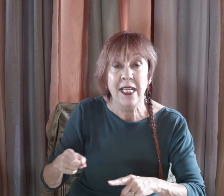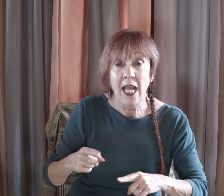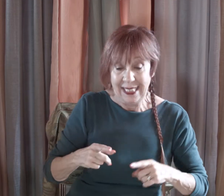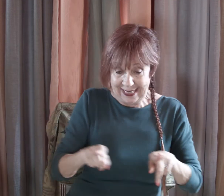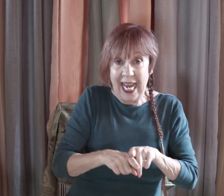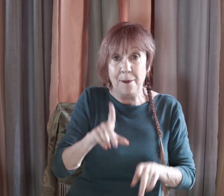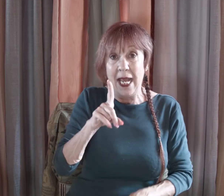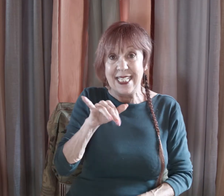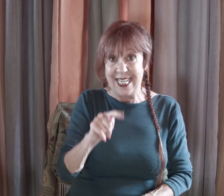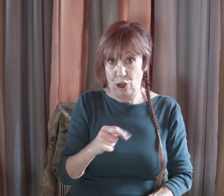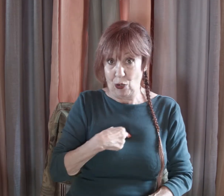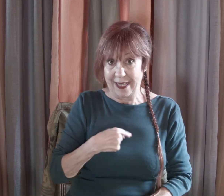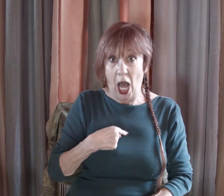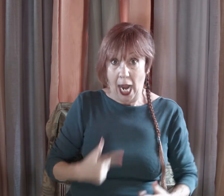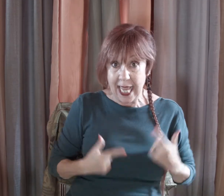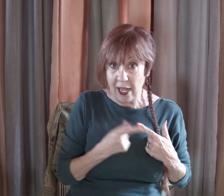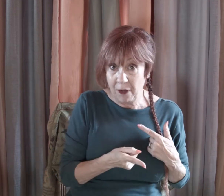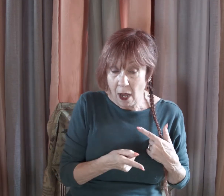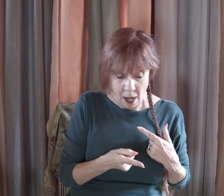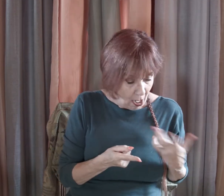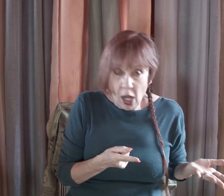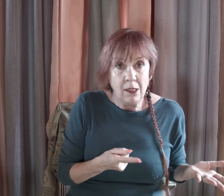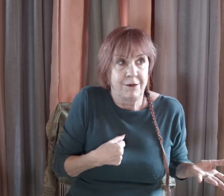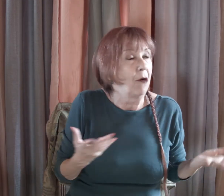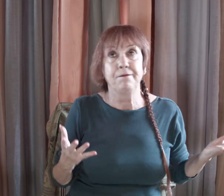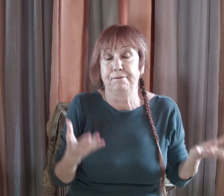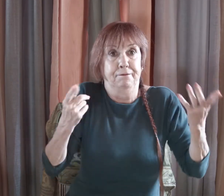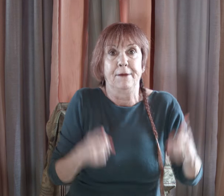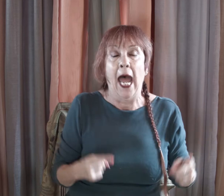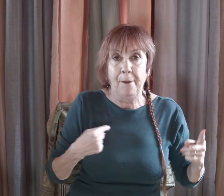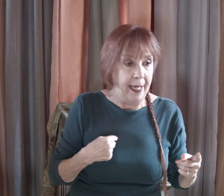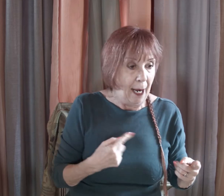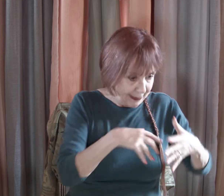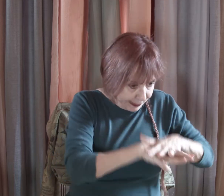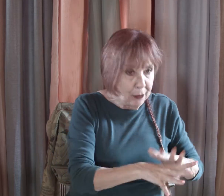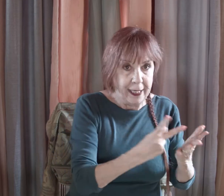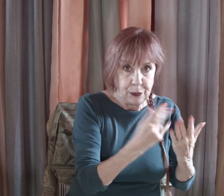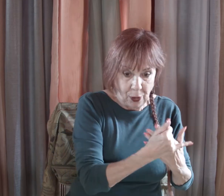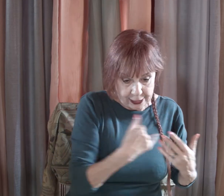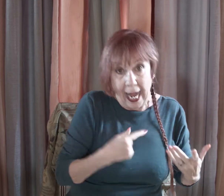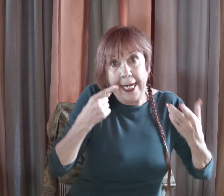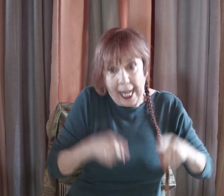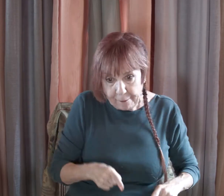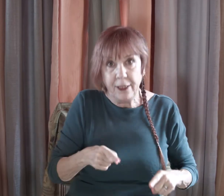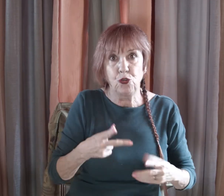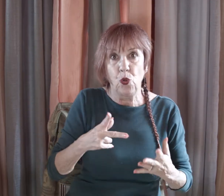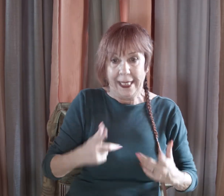you had to live in the district. And so, good, bad, or indifferent, I was one of the people in the Integration Project who lived in